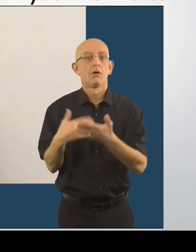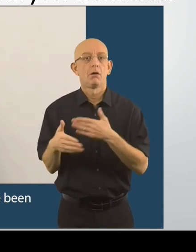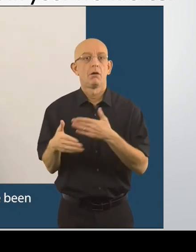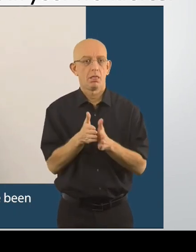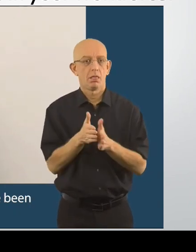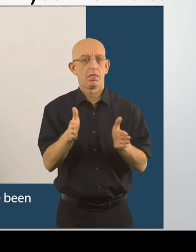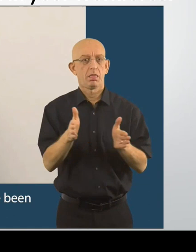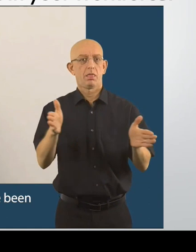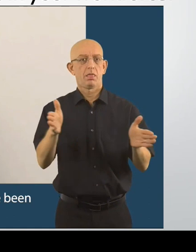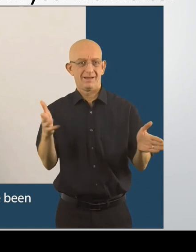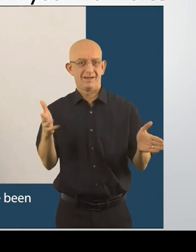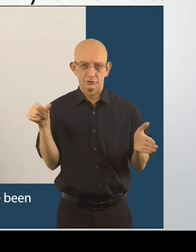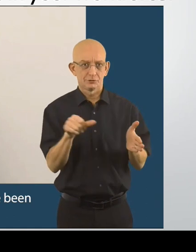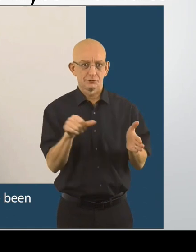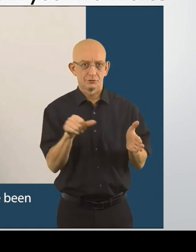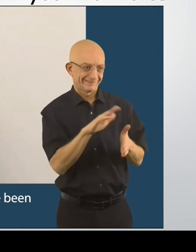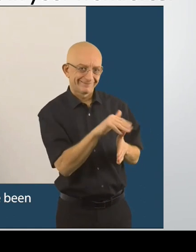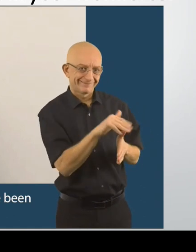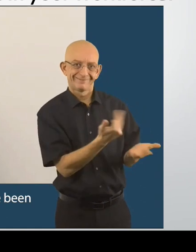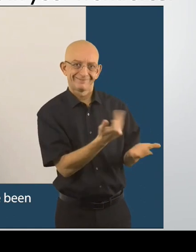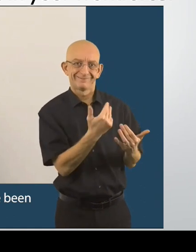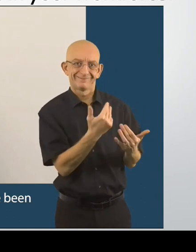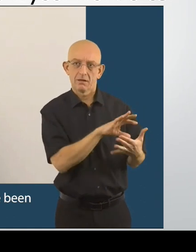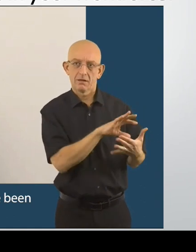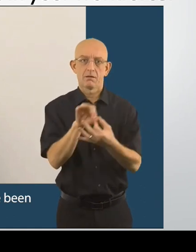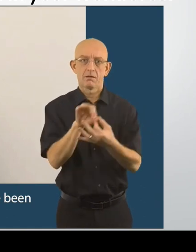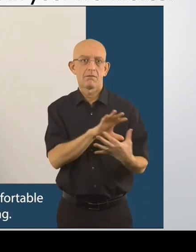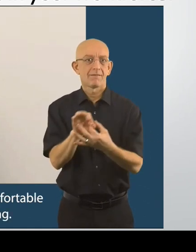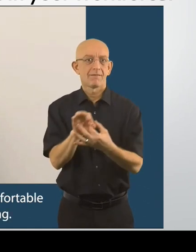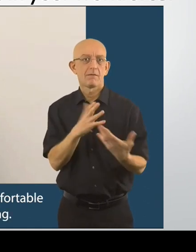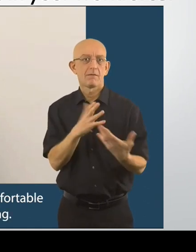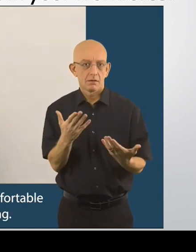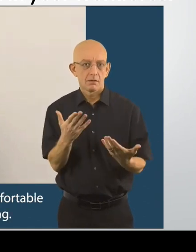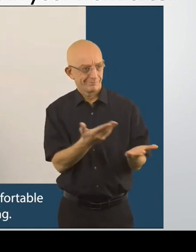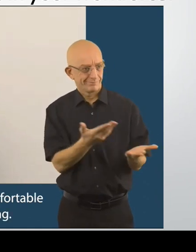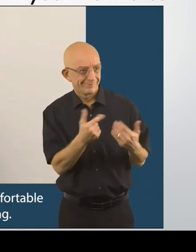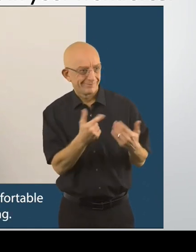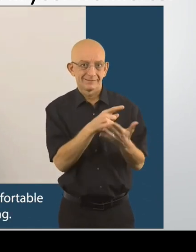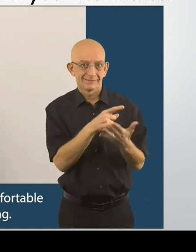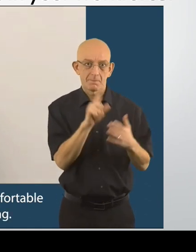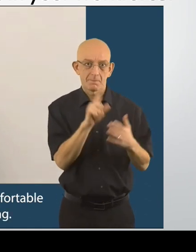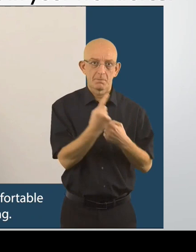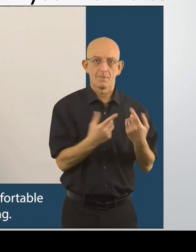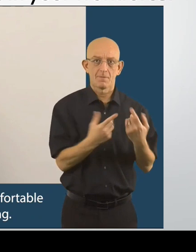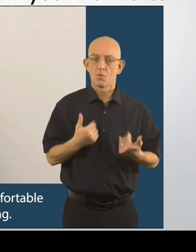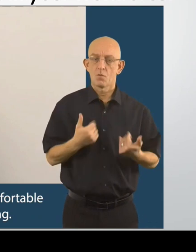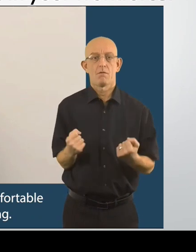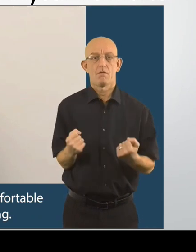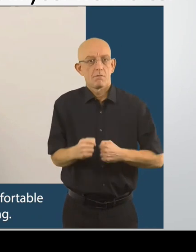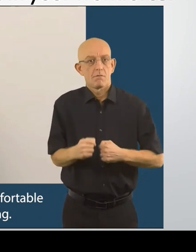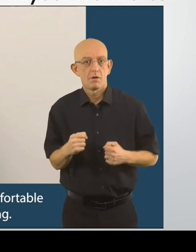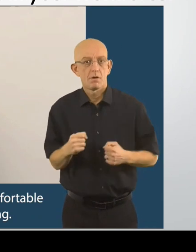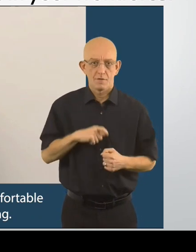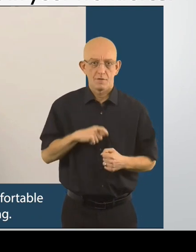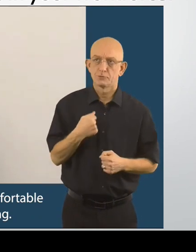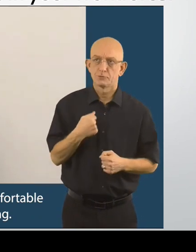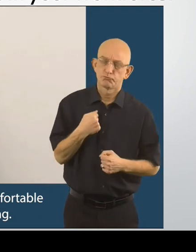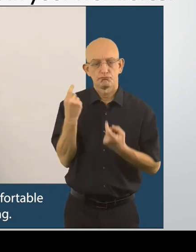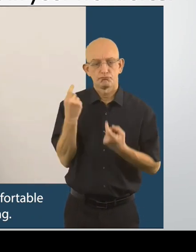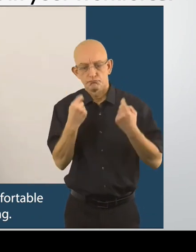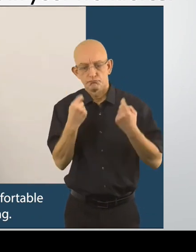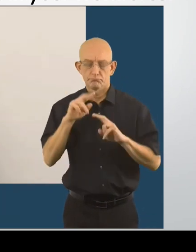as inclusive in their practice as they should have been to enable disabled people to feel comfortable and